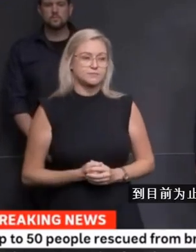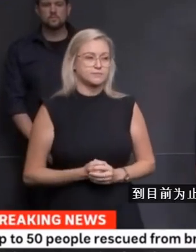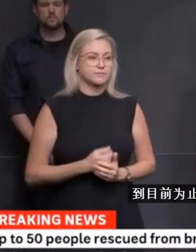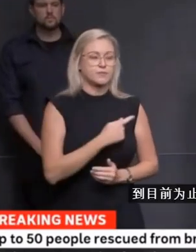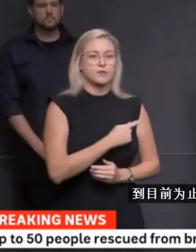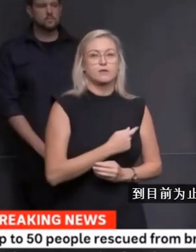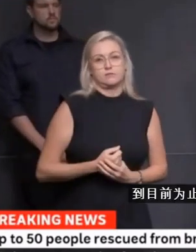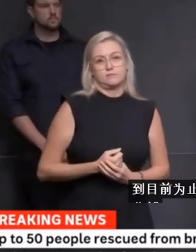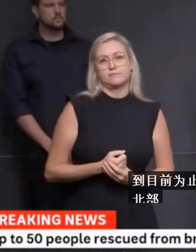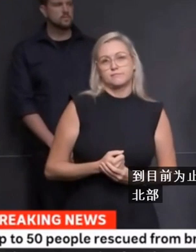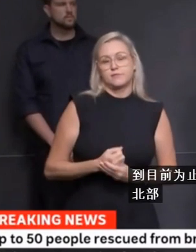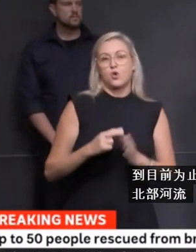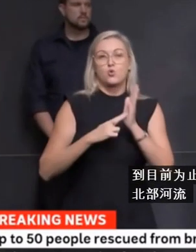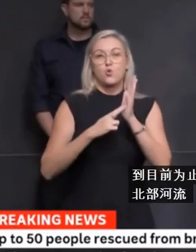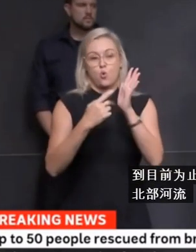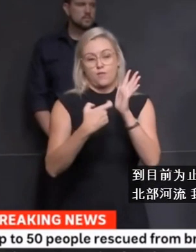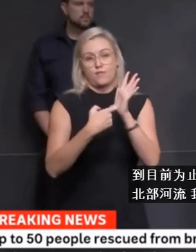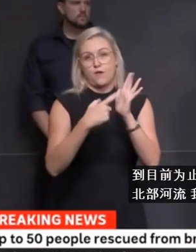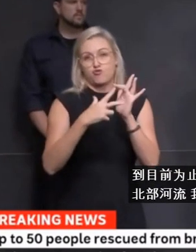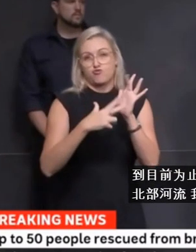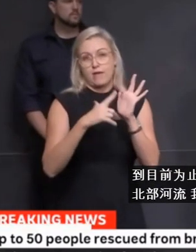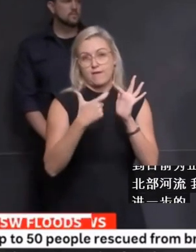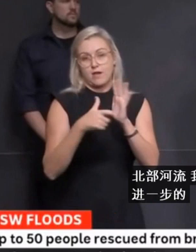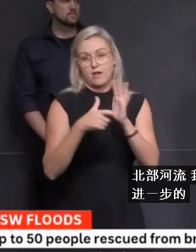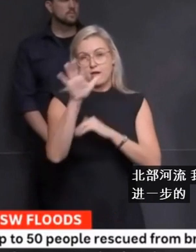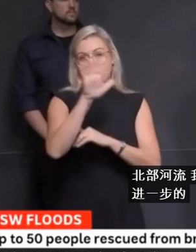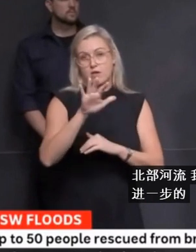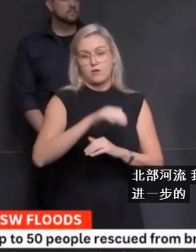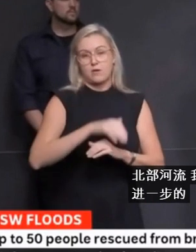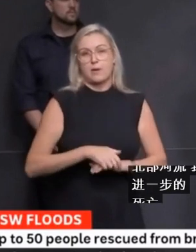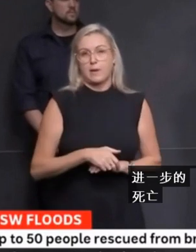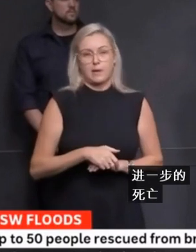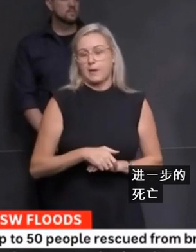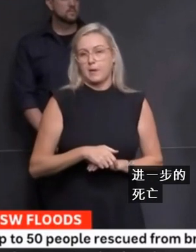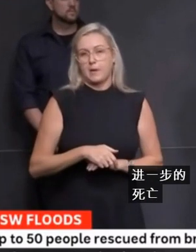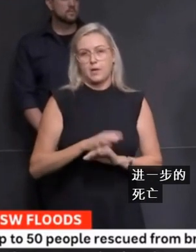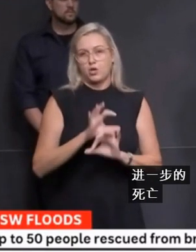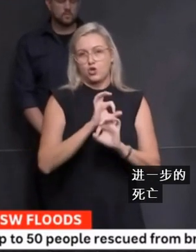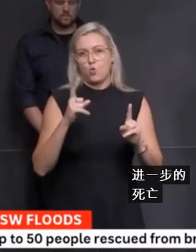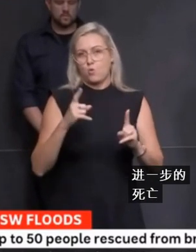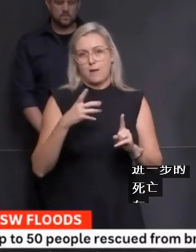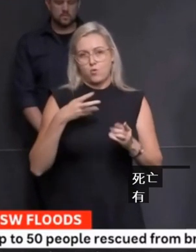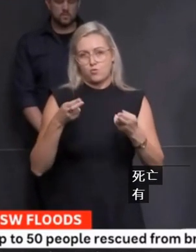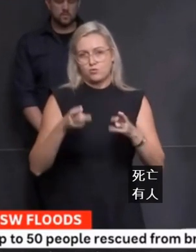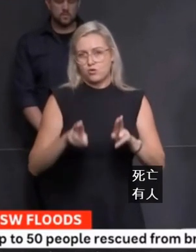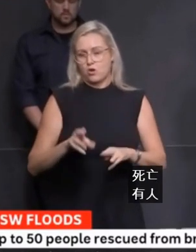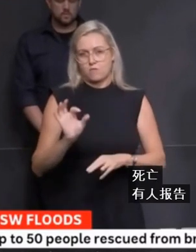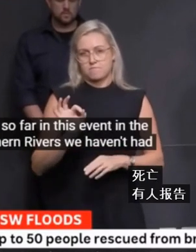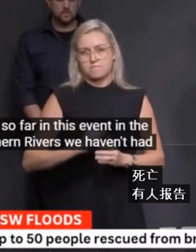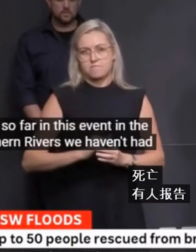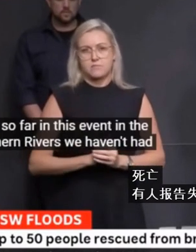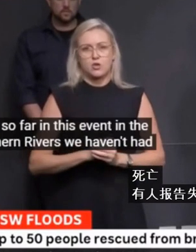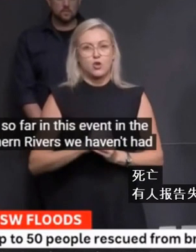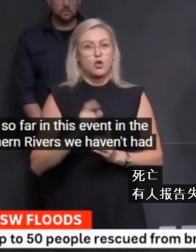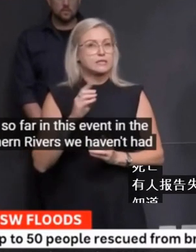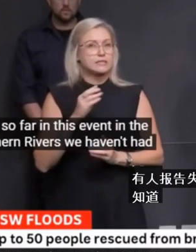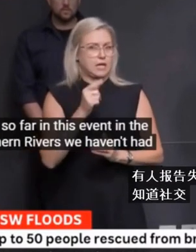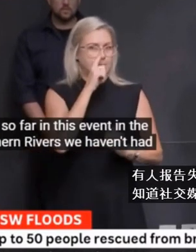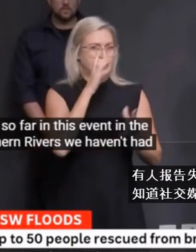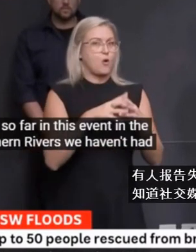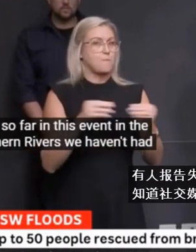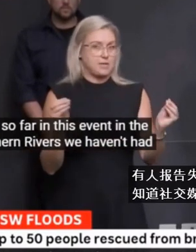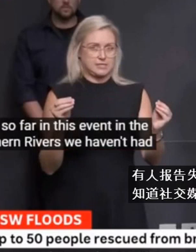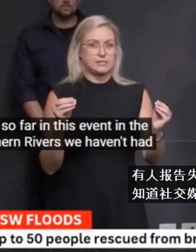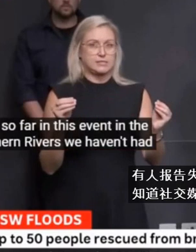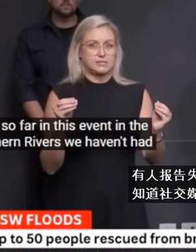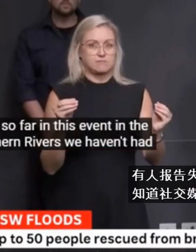Well, so far in this event in the Northern Rivers, we haven't had any further fatalities. There are some people reported missing. I know there's